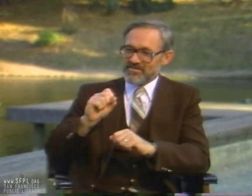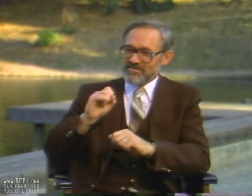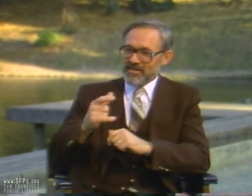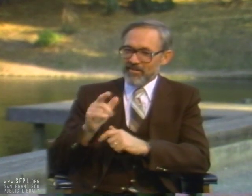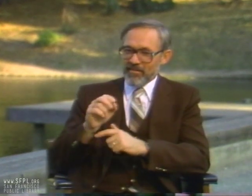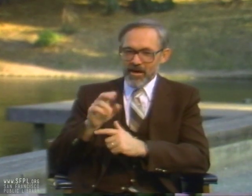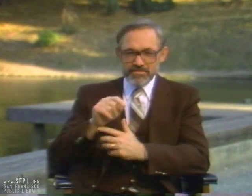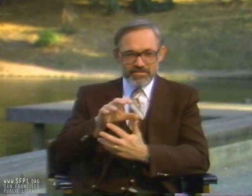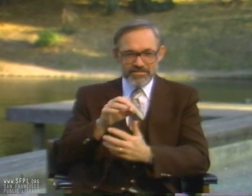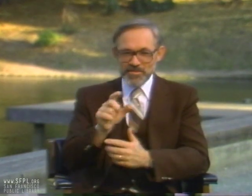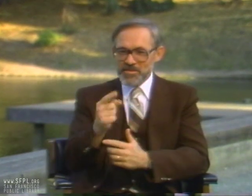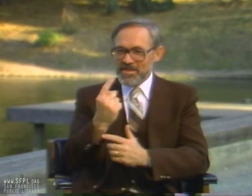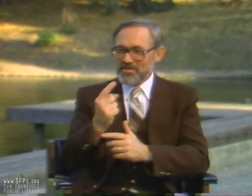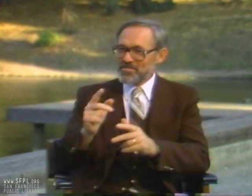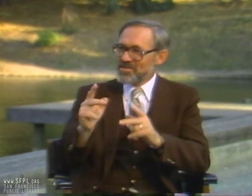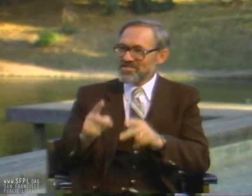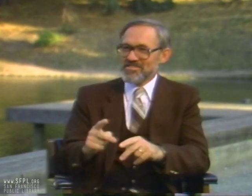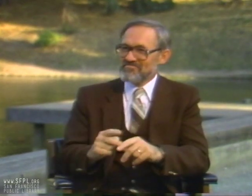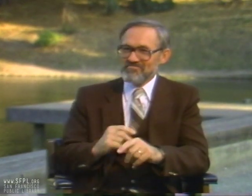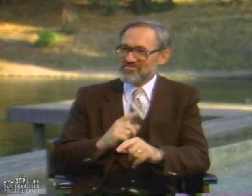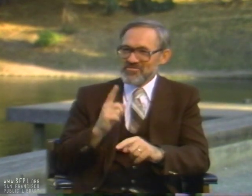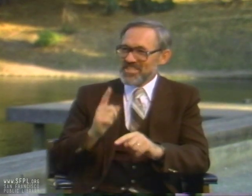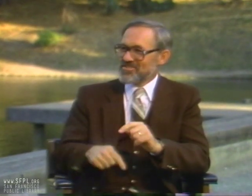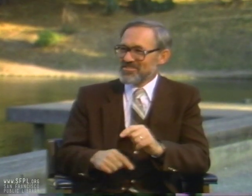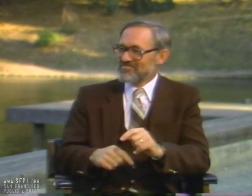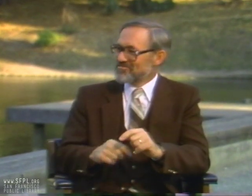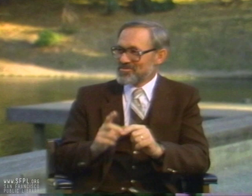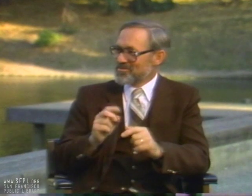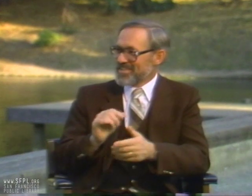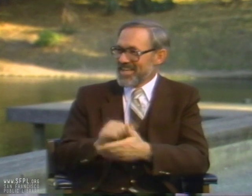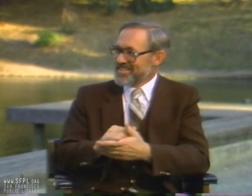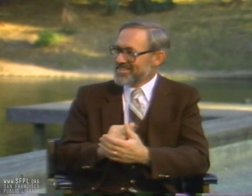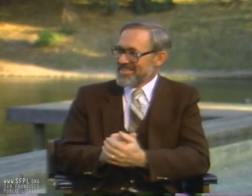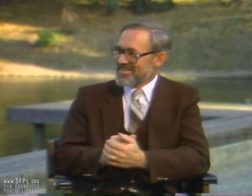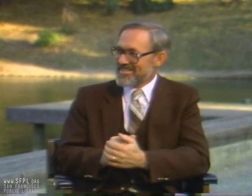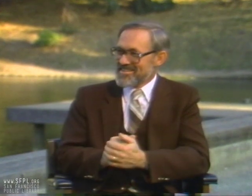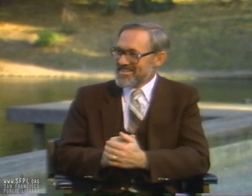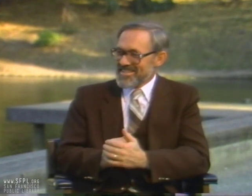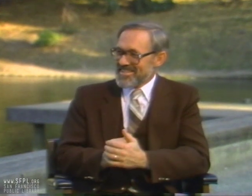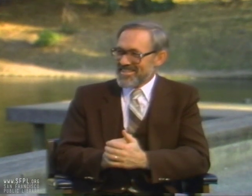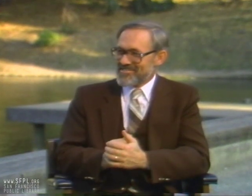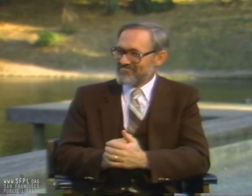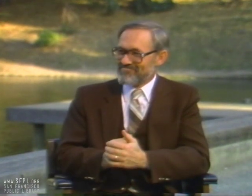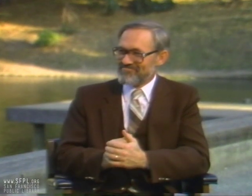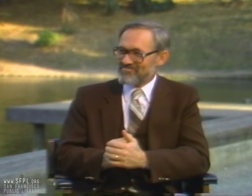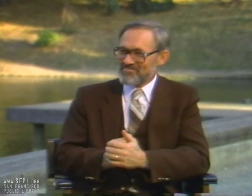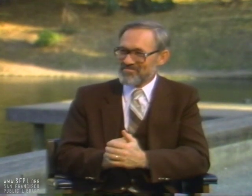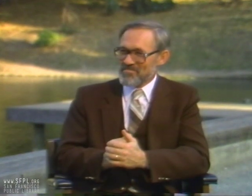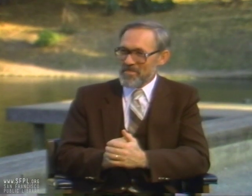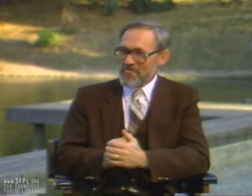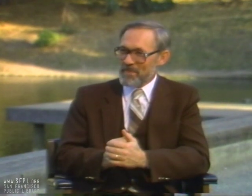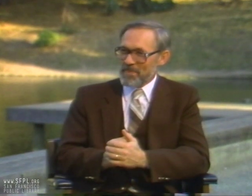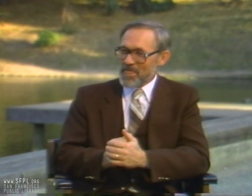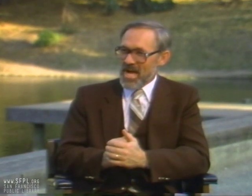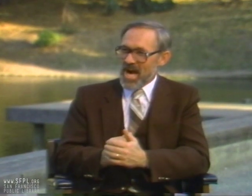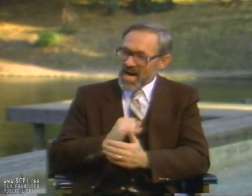could really single out any one person. No, I just couldn't do that. Mm-mm. I